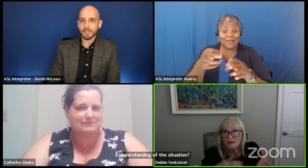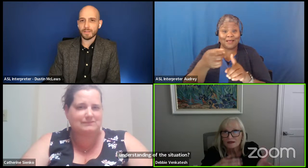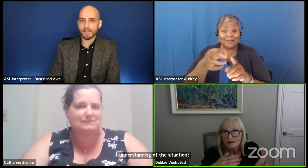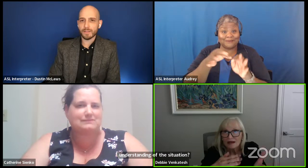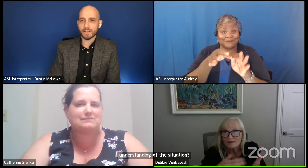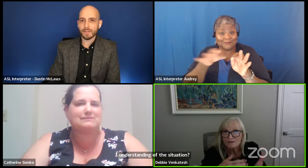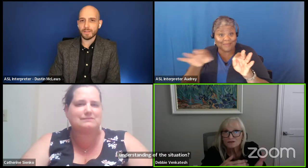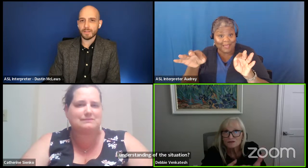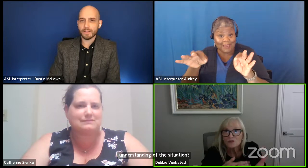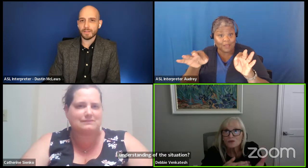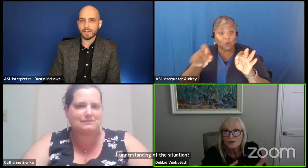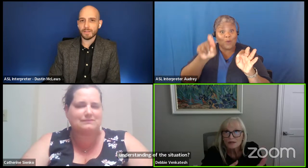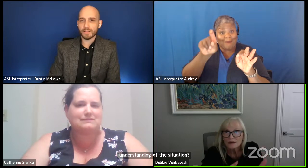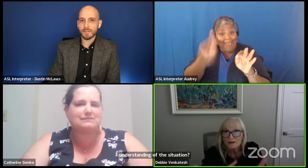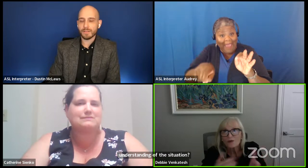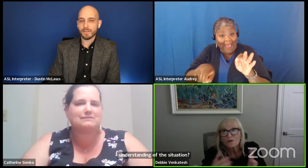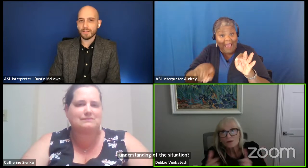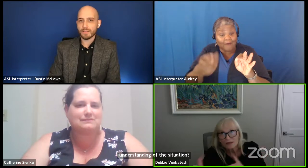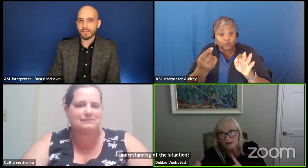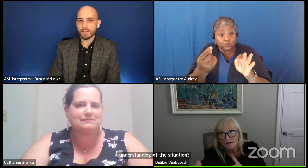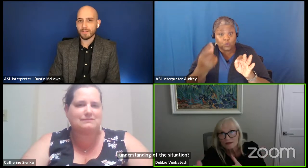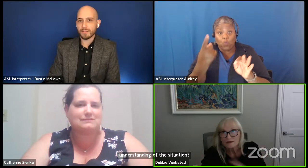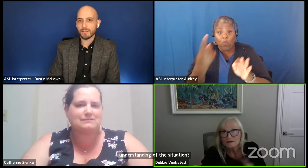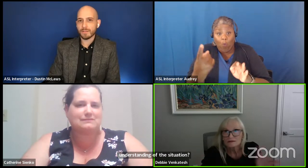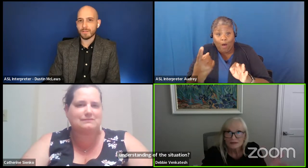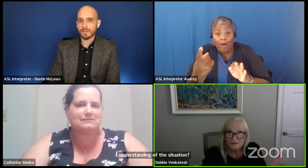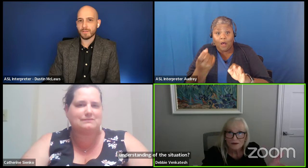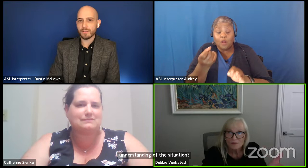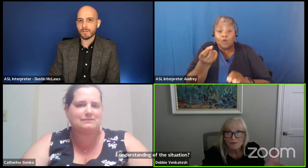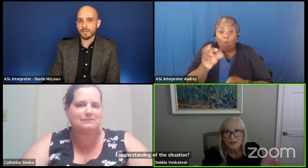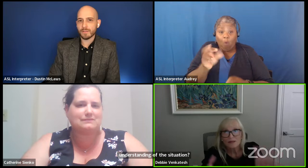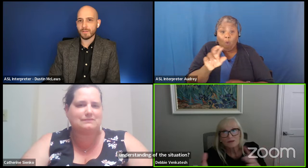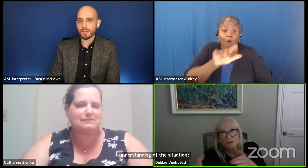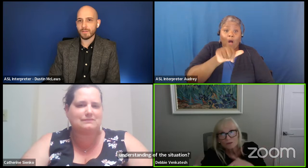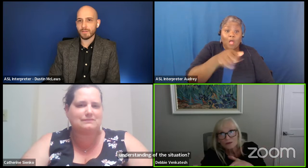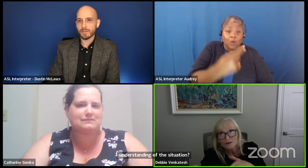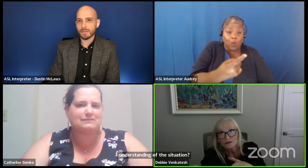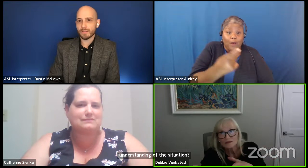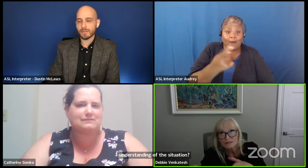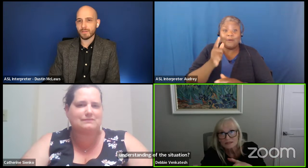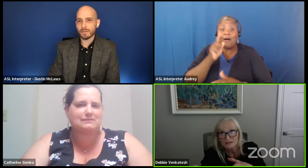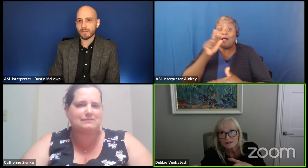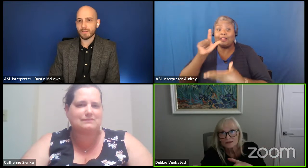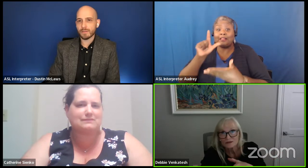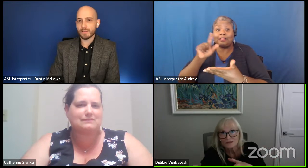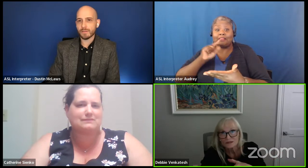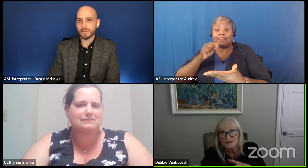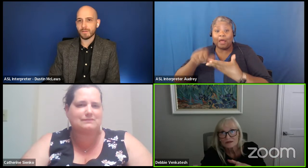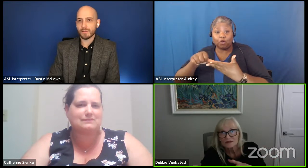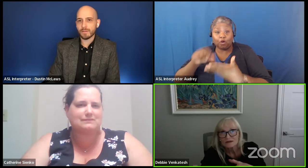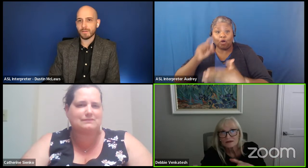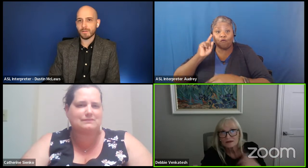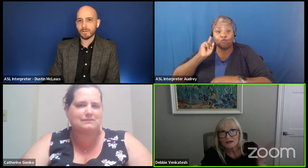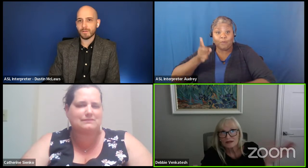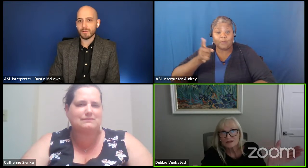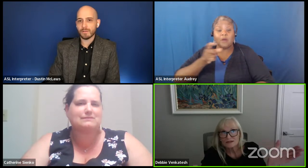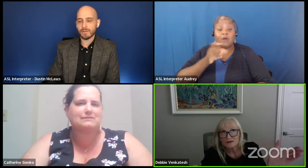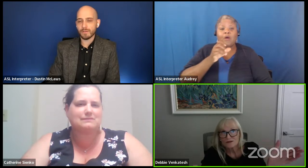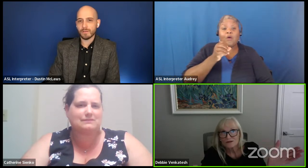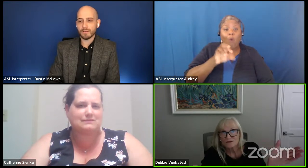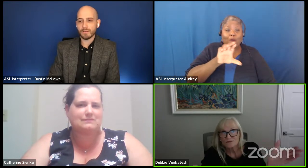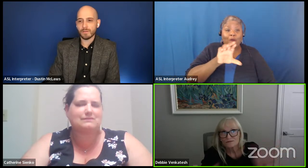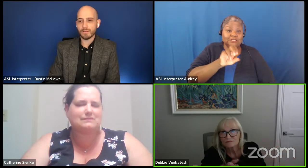we have to do one or the other, letter of reprimand or CEUs?